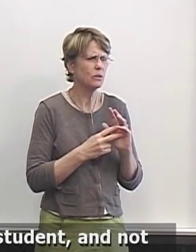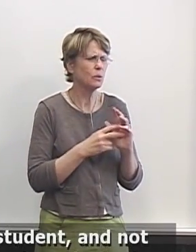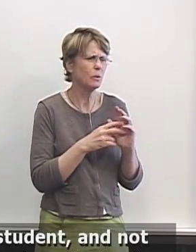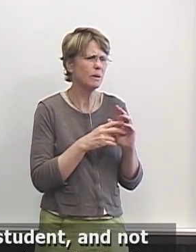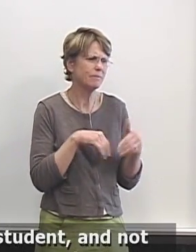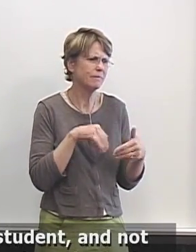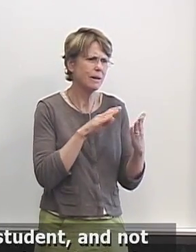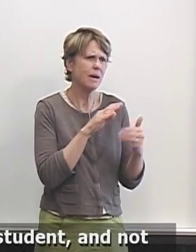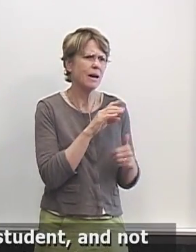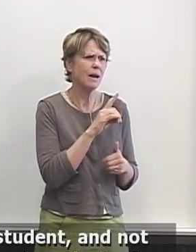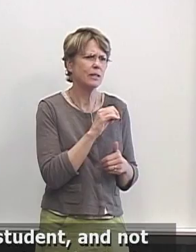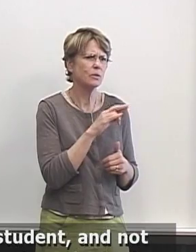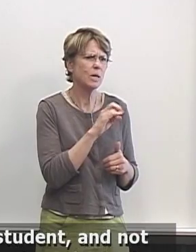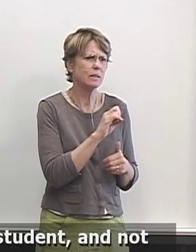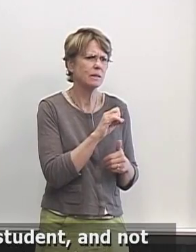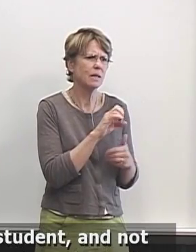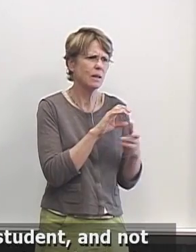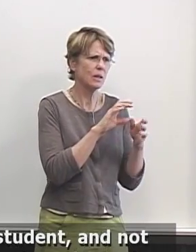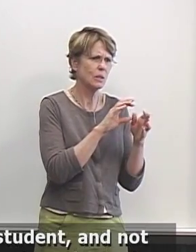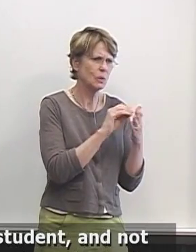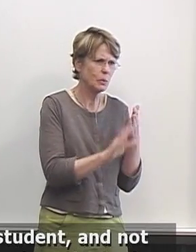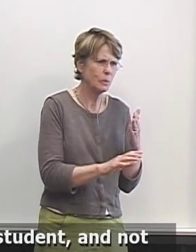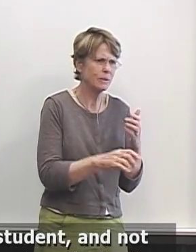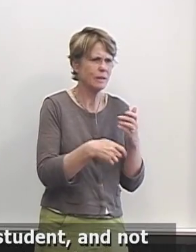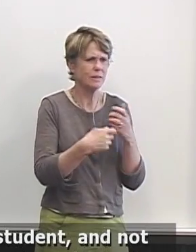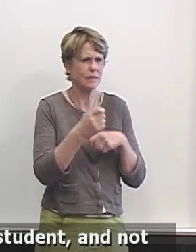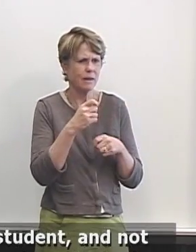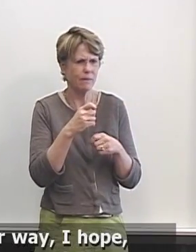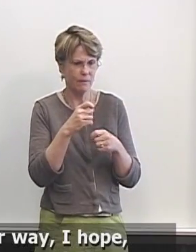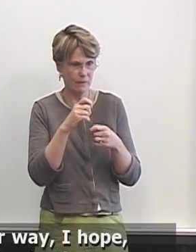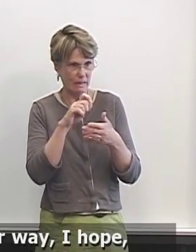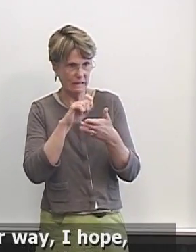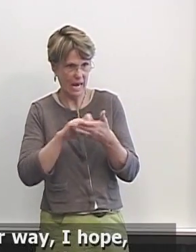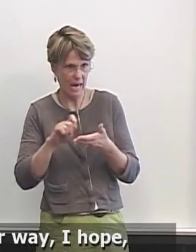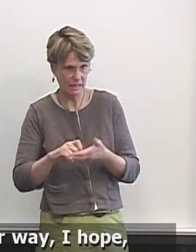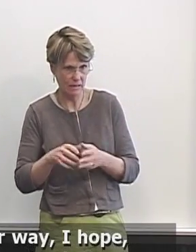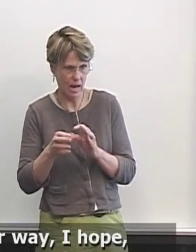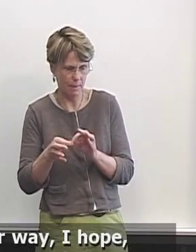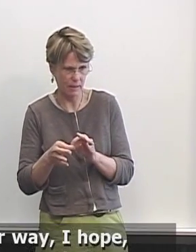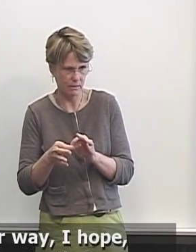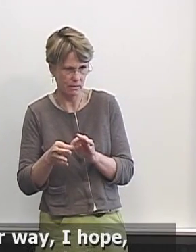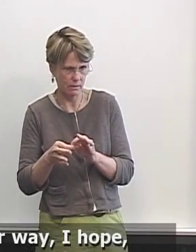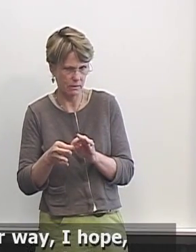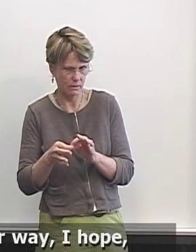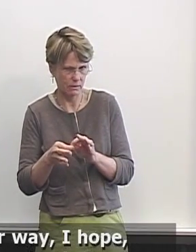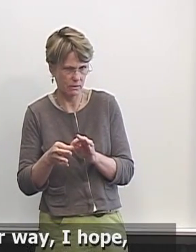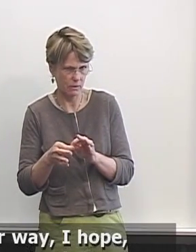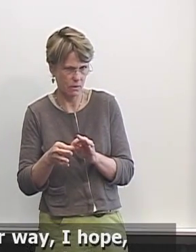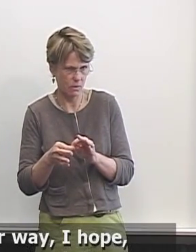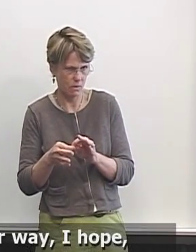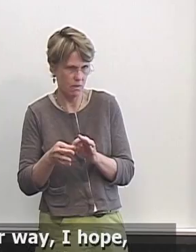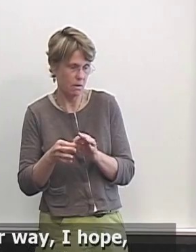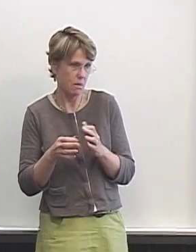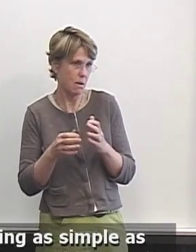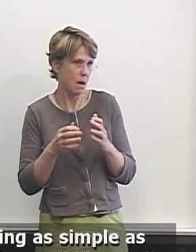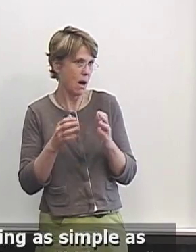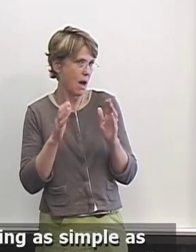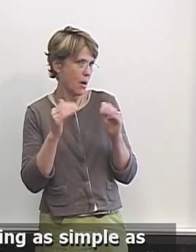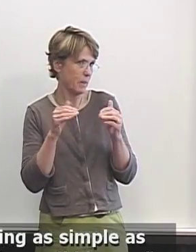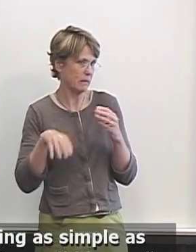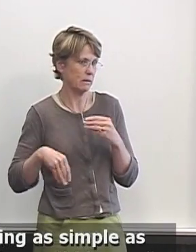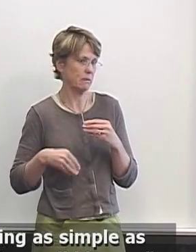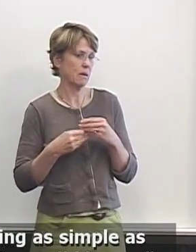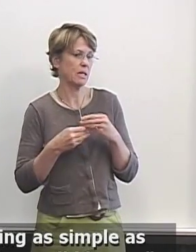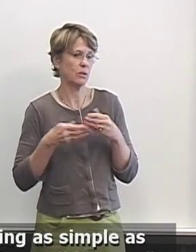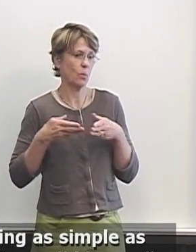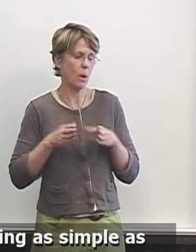student rather than simply comment on the text. It's another way of, I hope, in addition to that. Well, something as simple